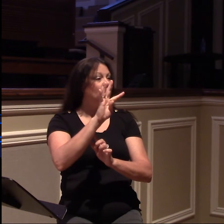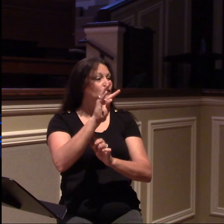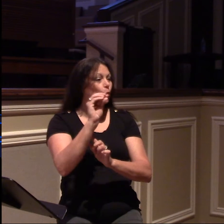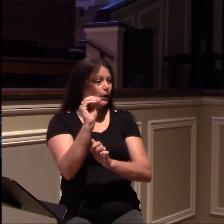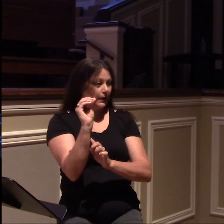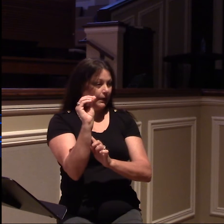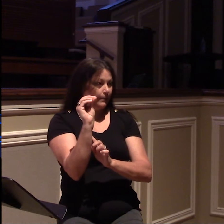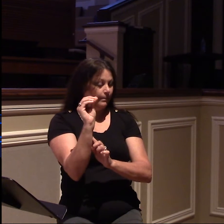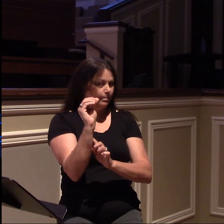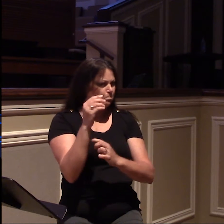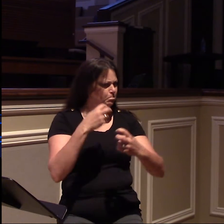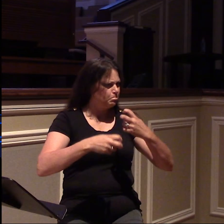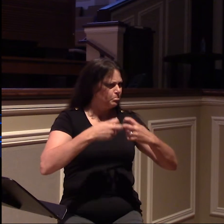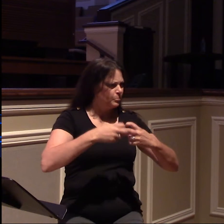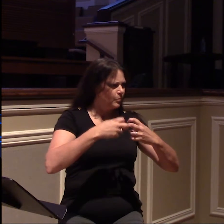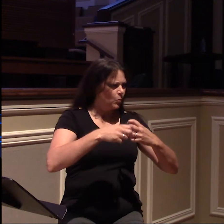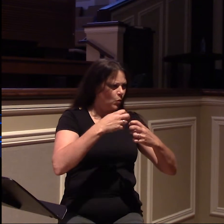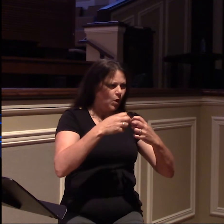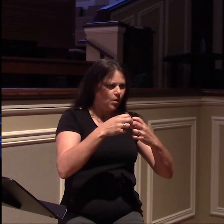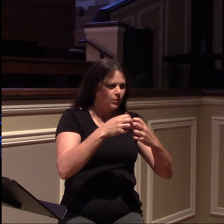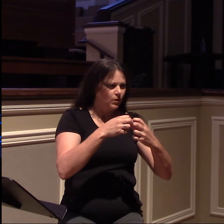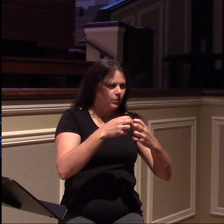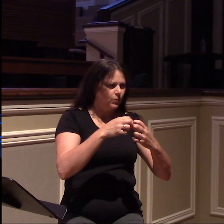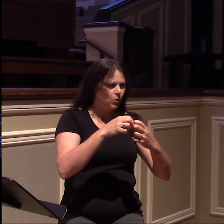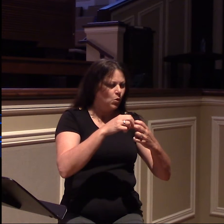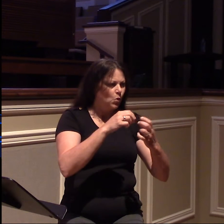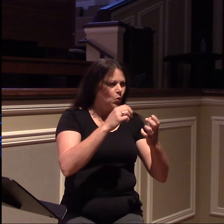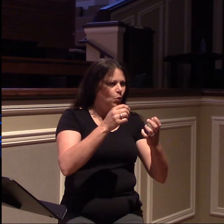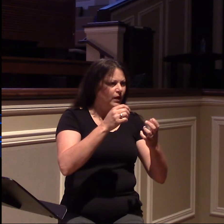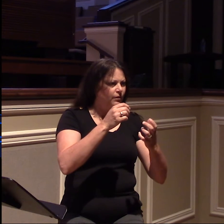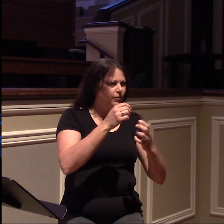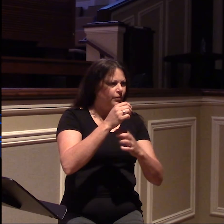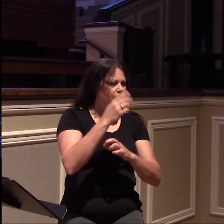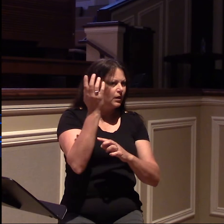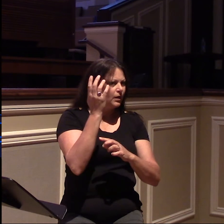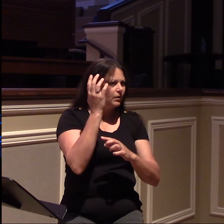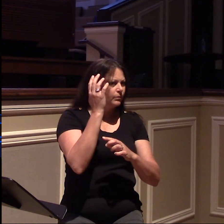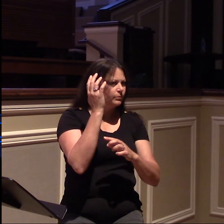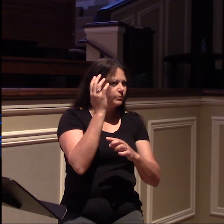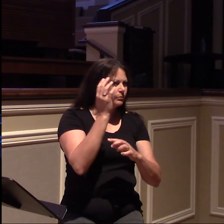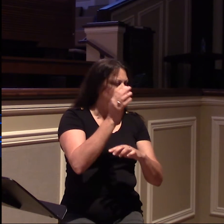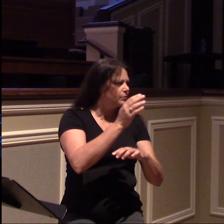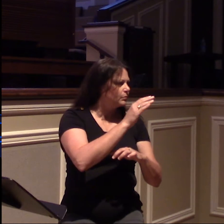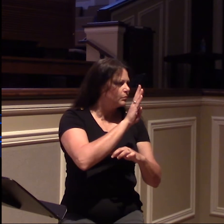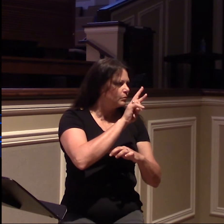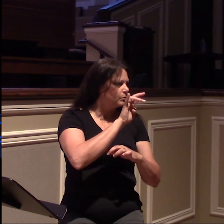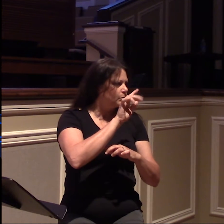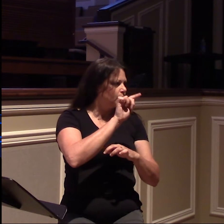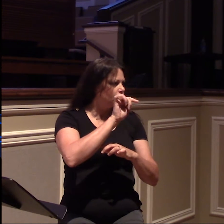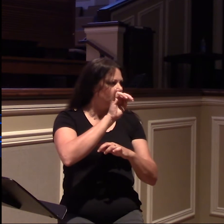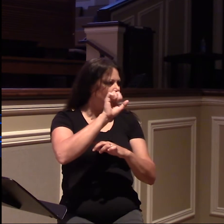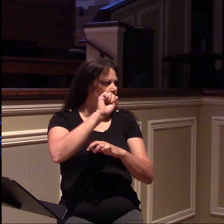surrounding Britain could not have been more bleak. The British Expeditionary Force had been defeated on the continent. France had been taken by